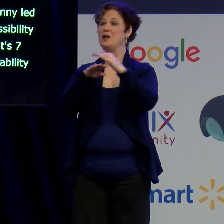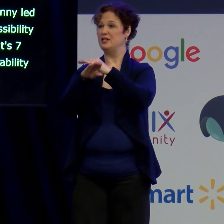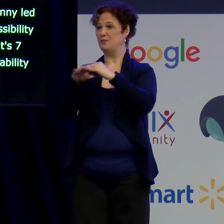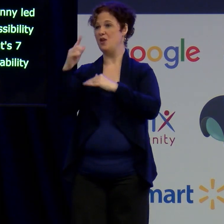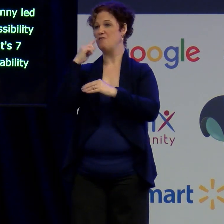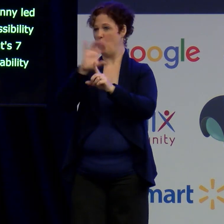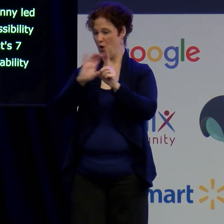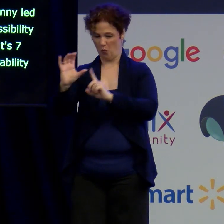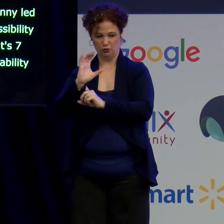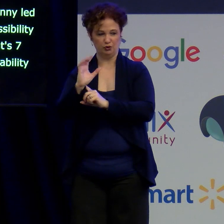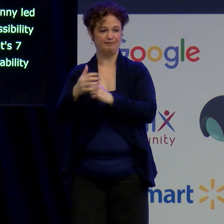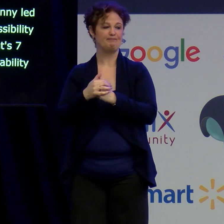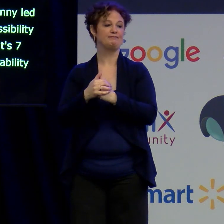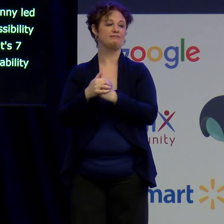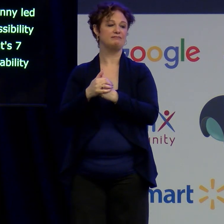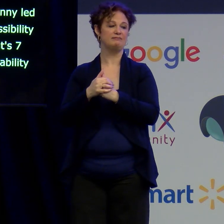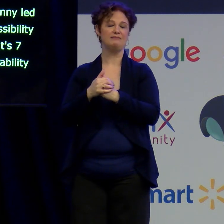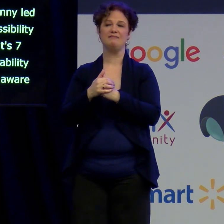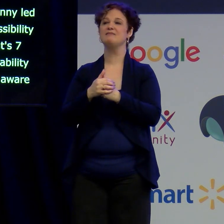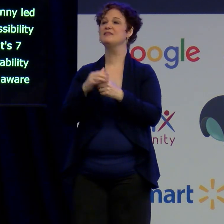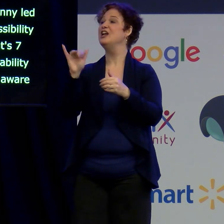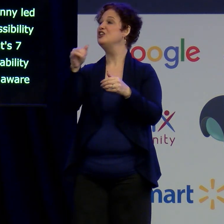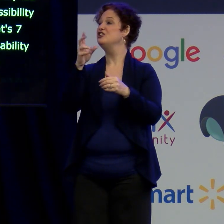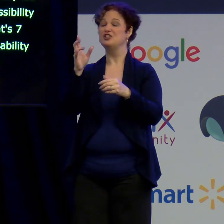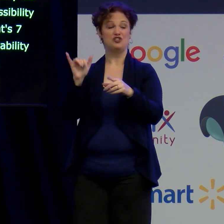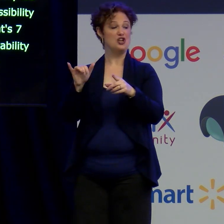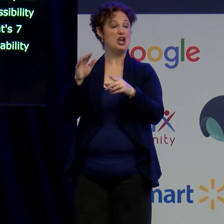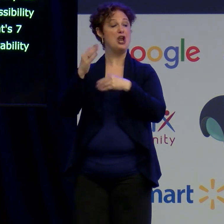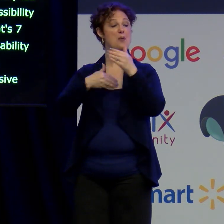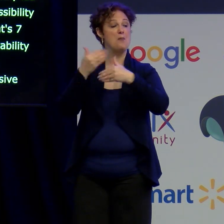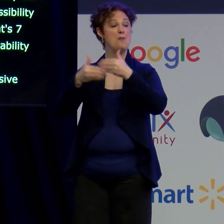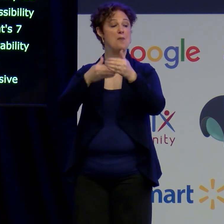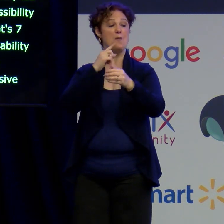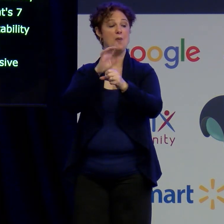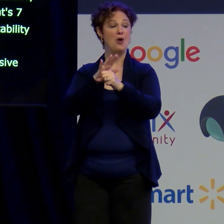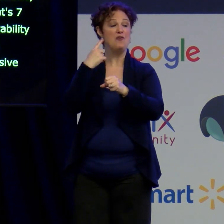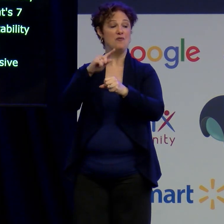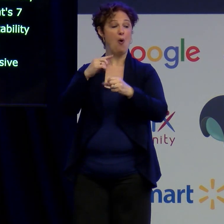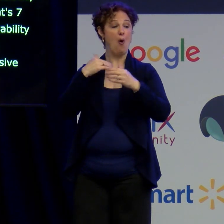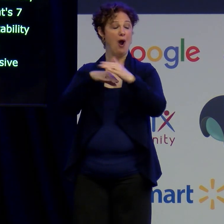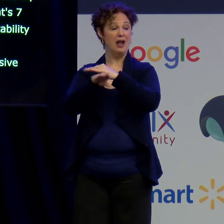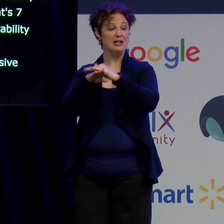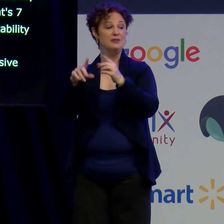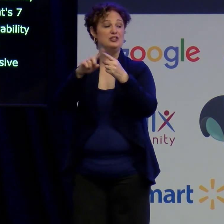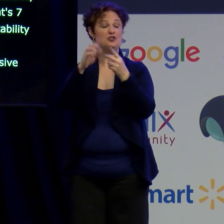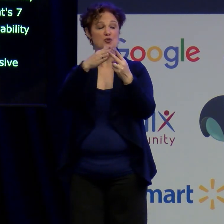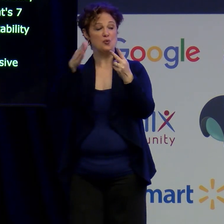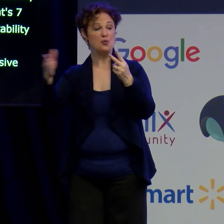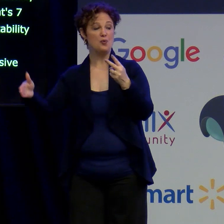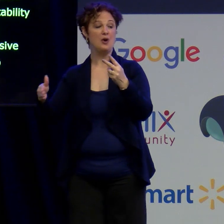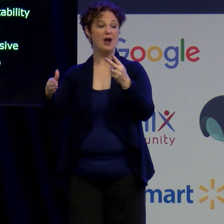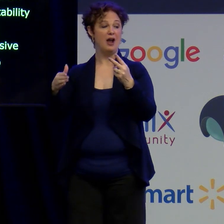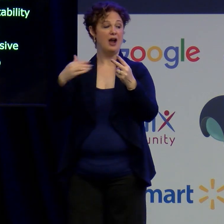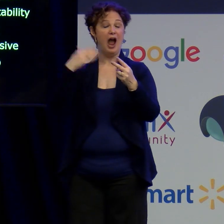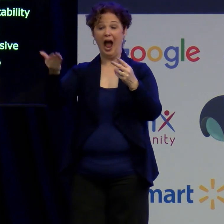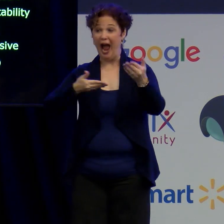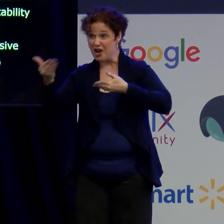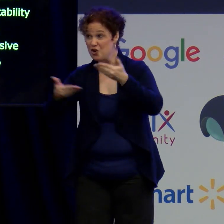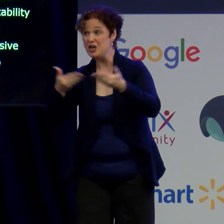culture. That goes from engineering processes to physical accessibility to skilling and inclusive